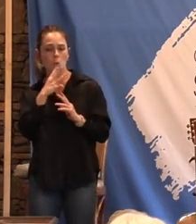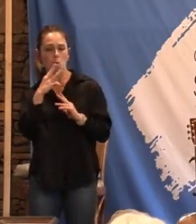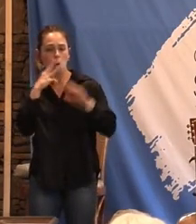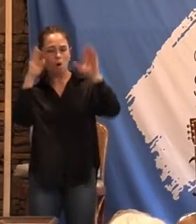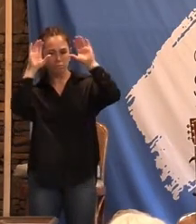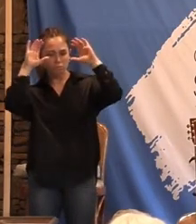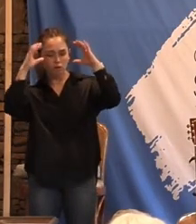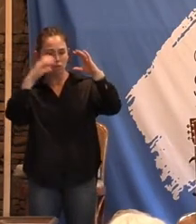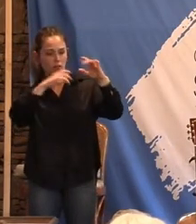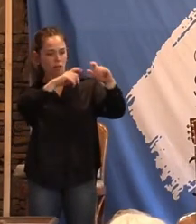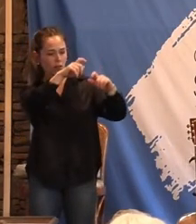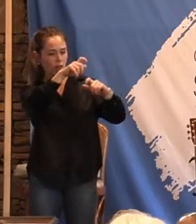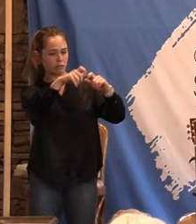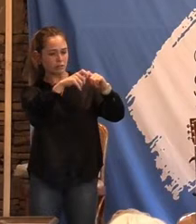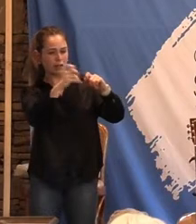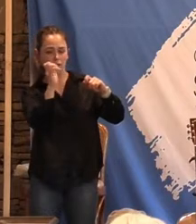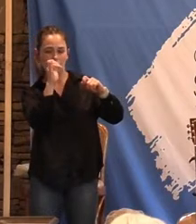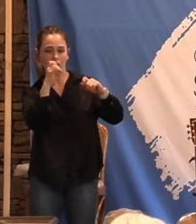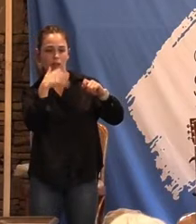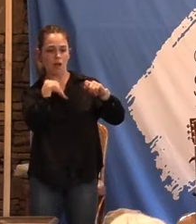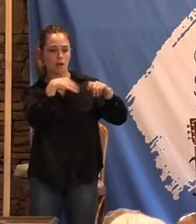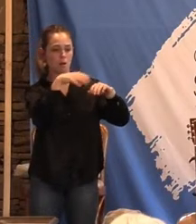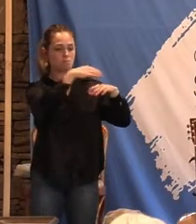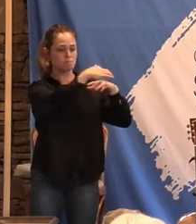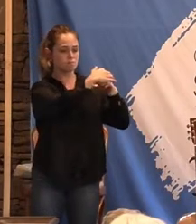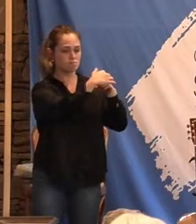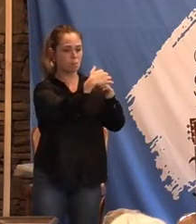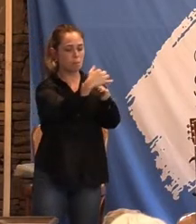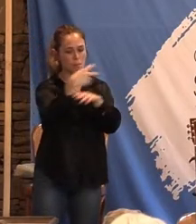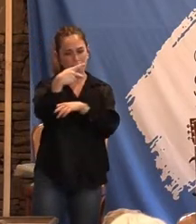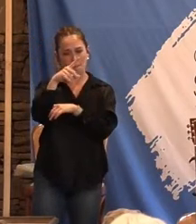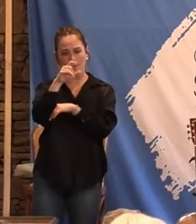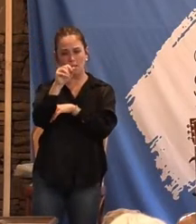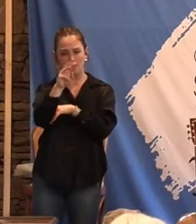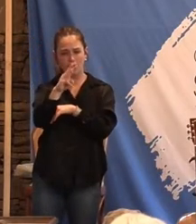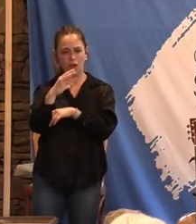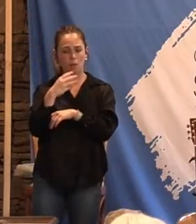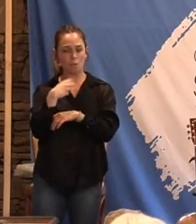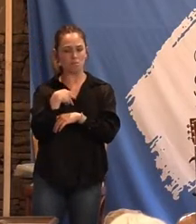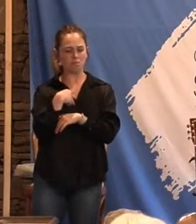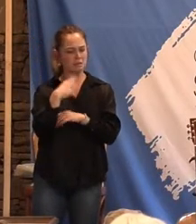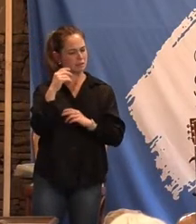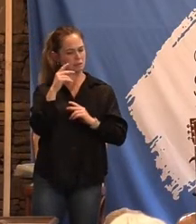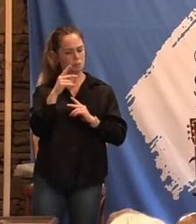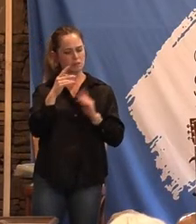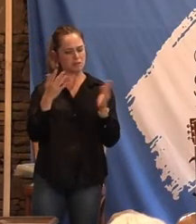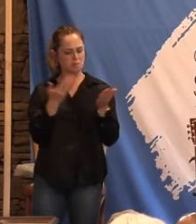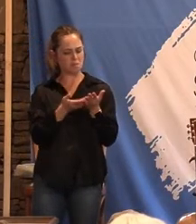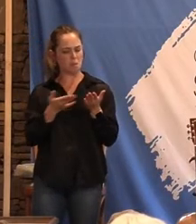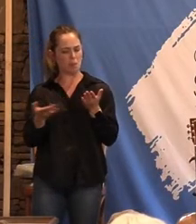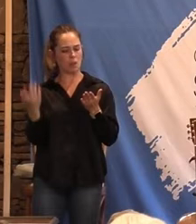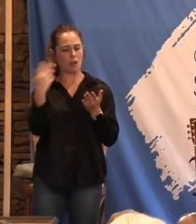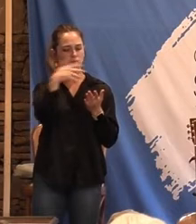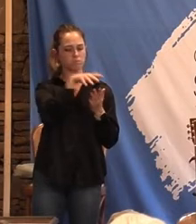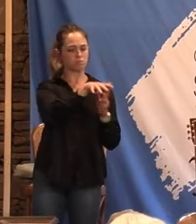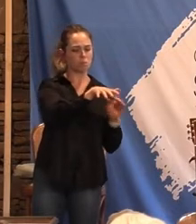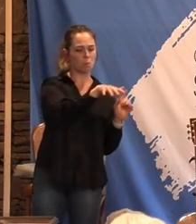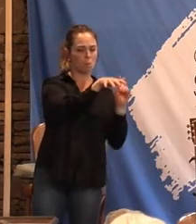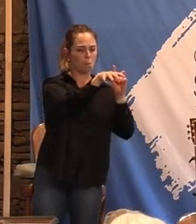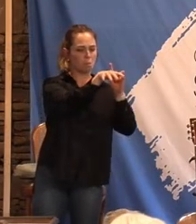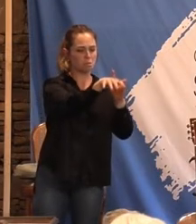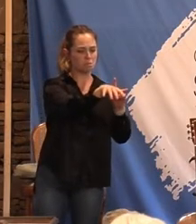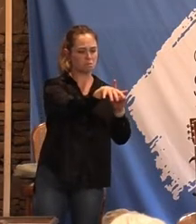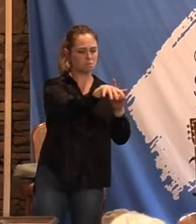that looked like a plow. And there was this some kind of creature walking behind the plow